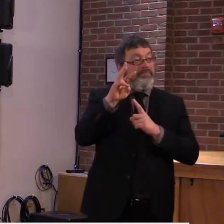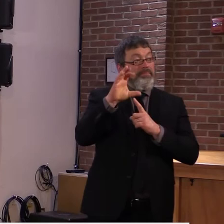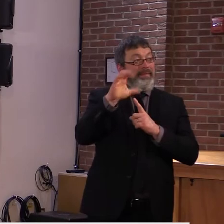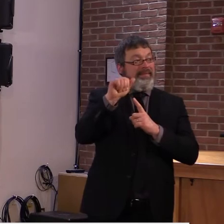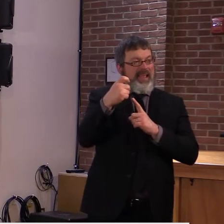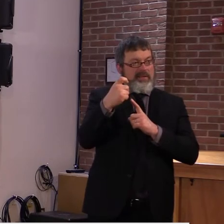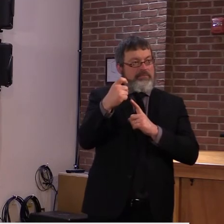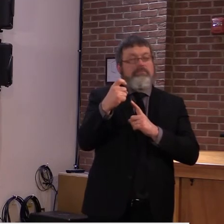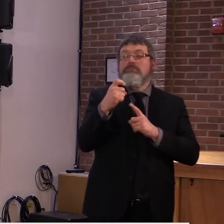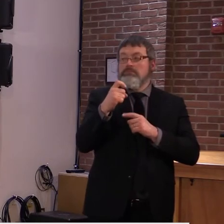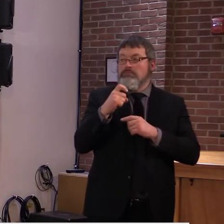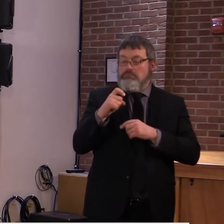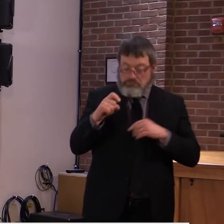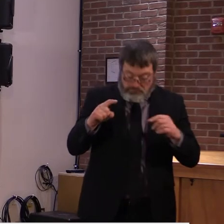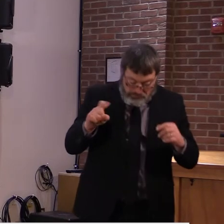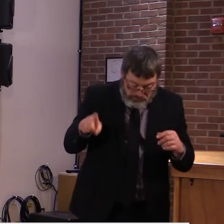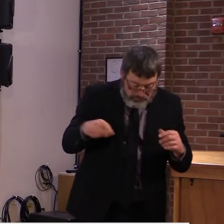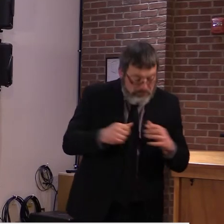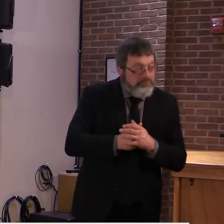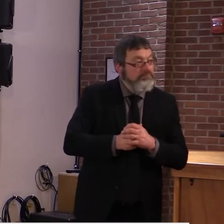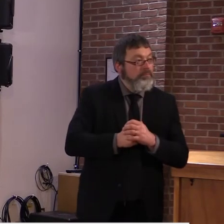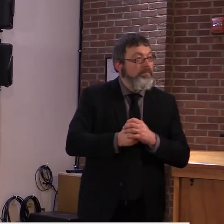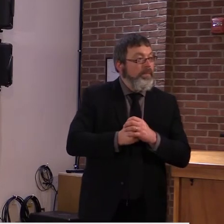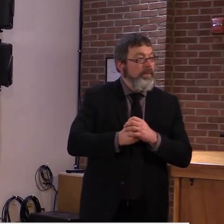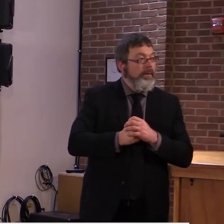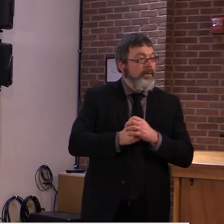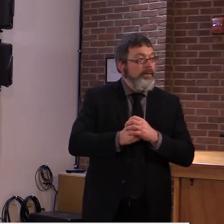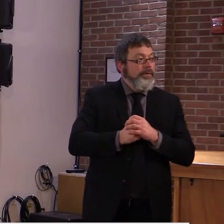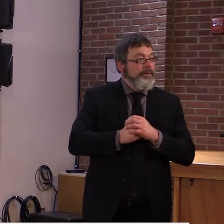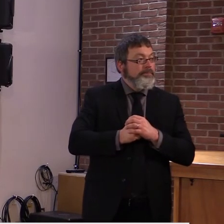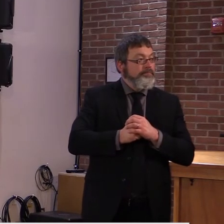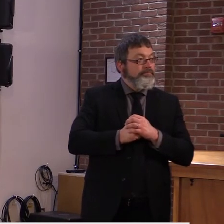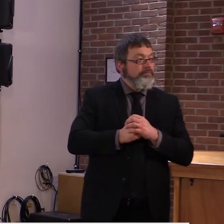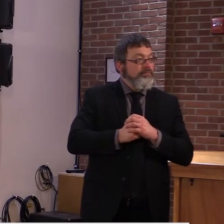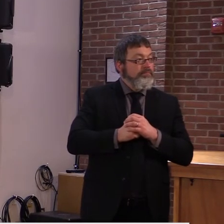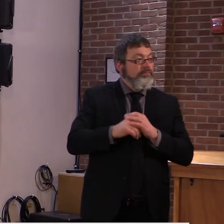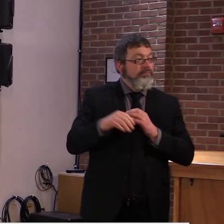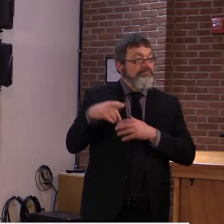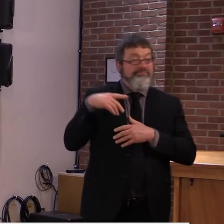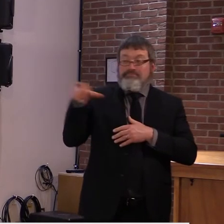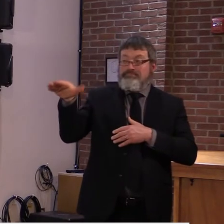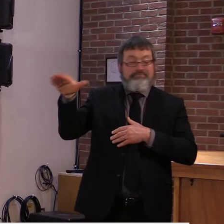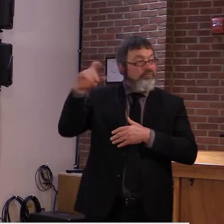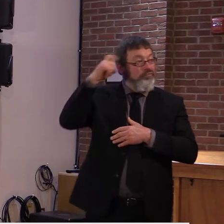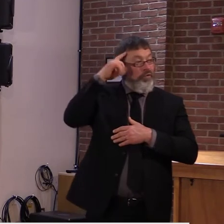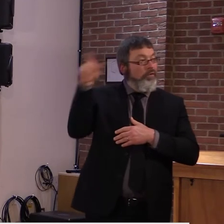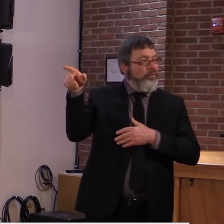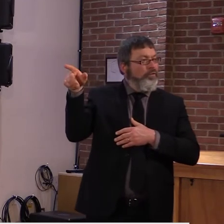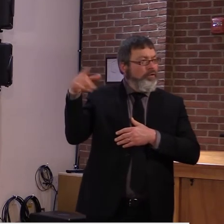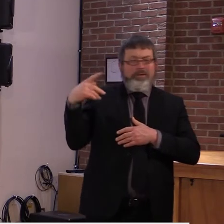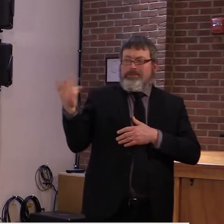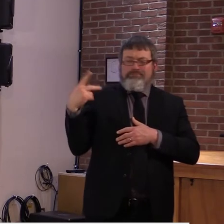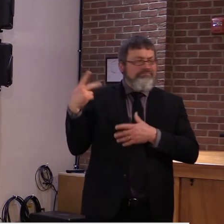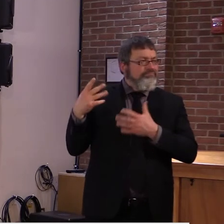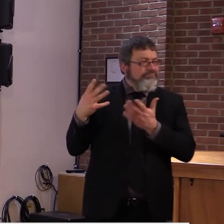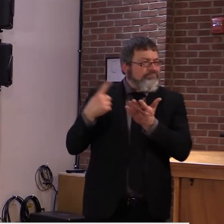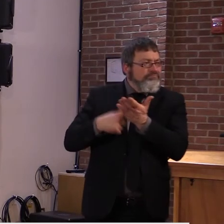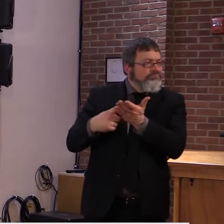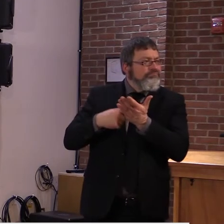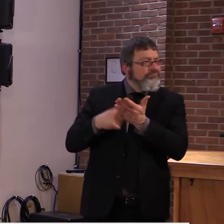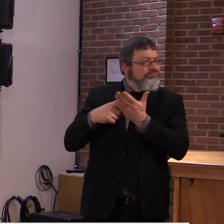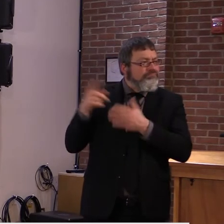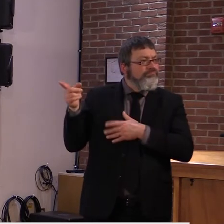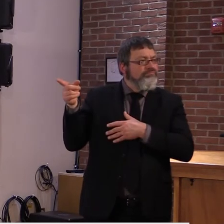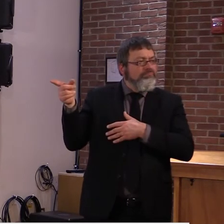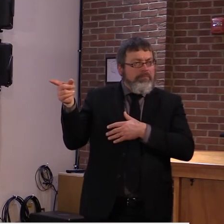Governor, we ran a story the other morning talking with some stores who said they were having a hard time keeping Christmas lights on the shelves. We're wondering if you could get your